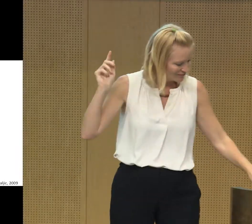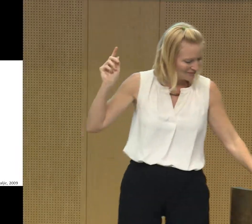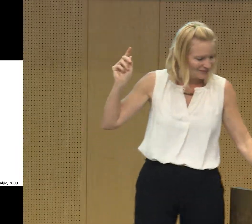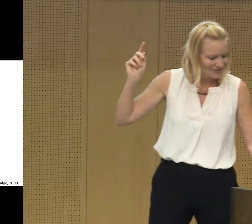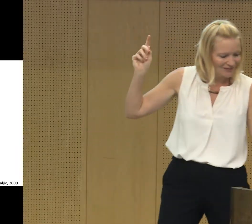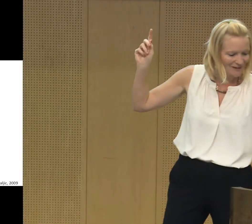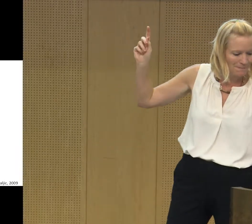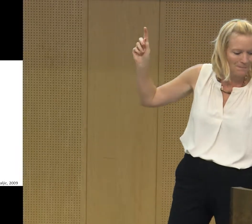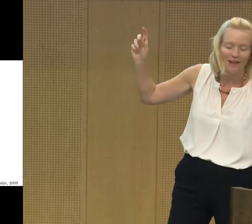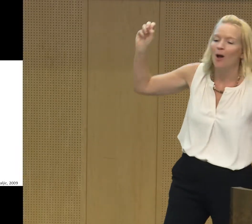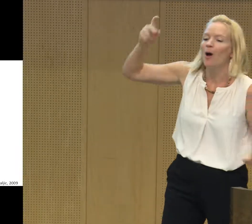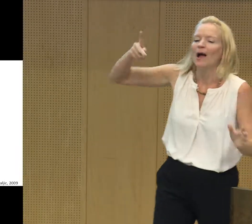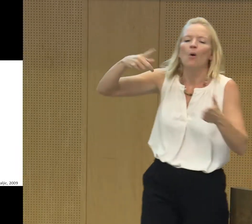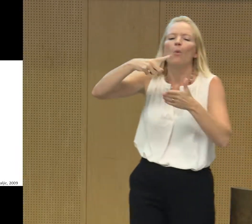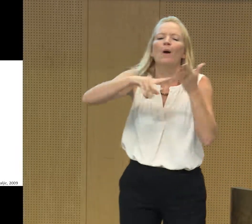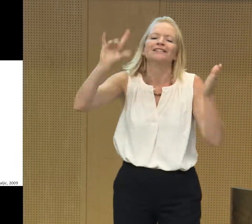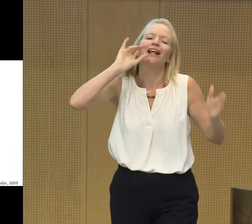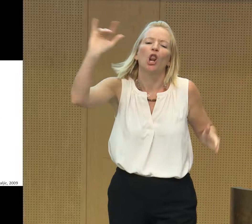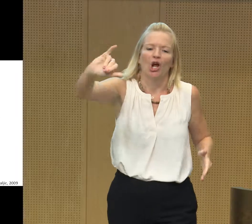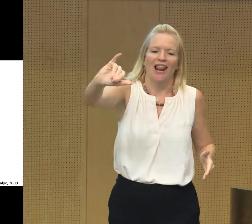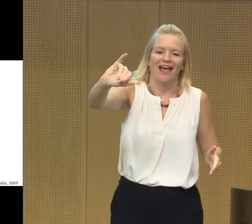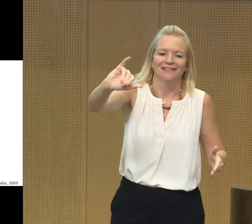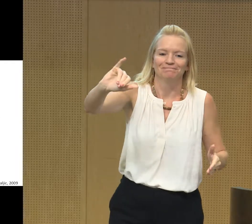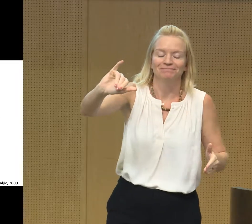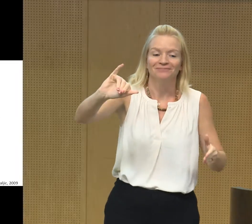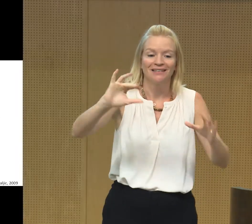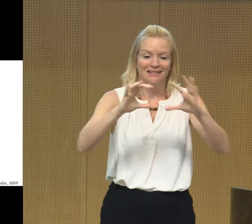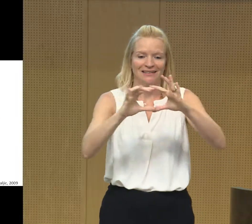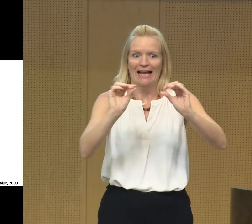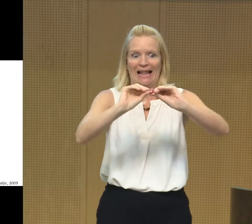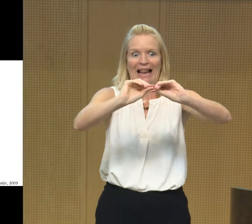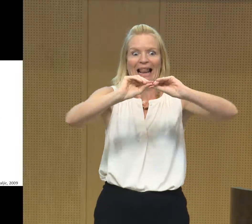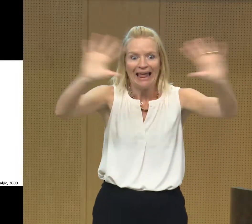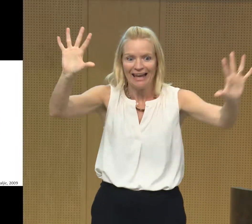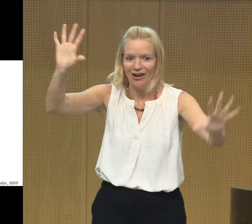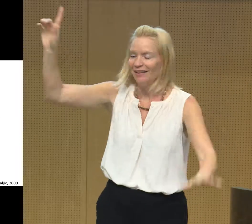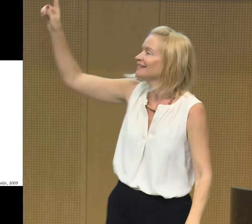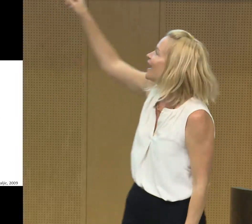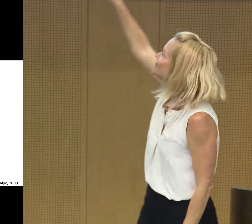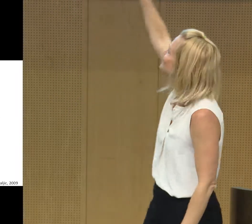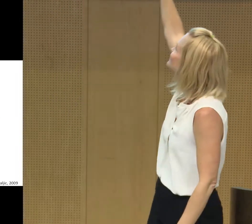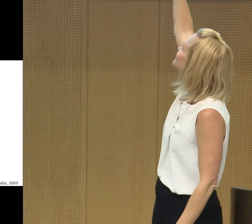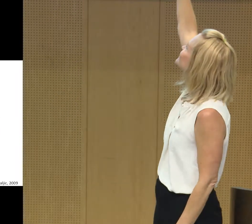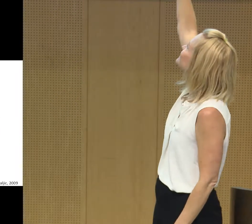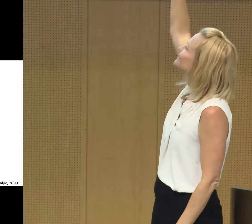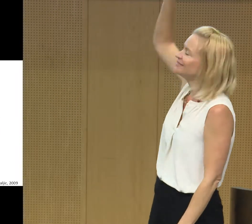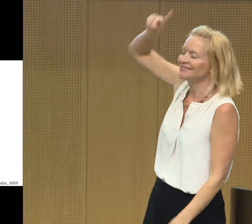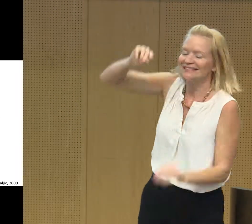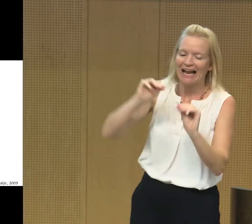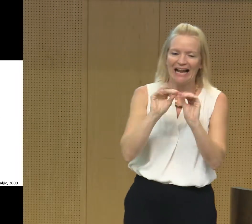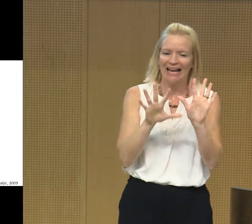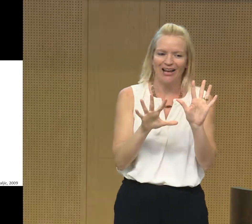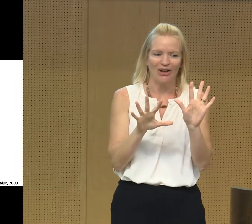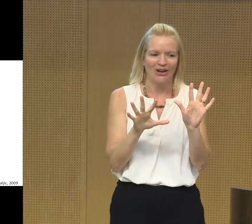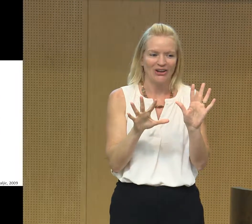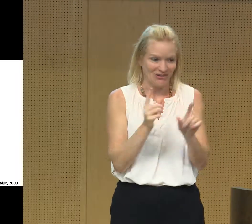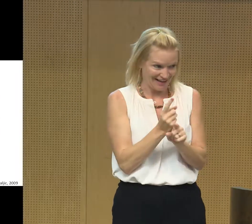signing to look down into a more blurry place. Now, this is what it looks like. The top is that small section. It's very clear